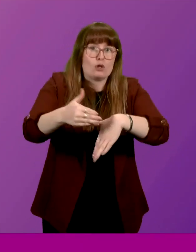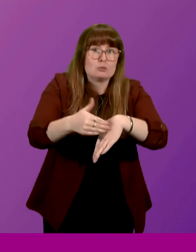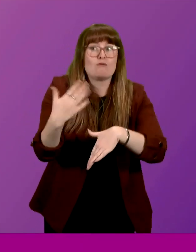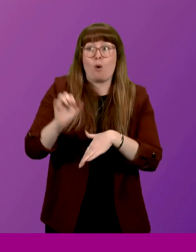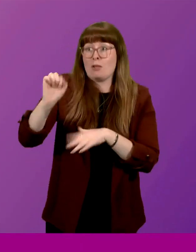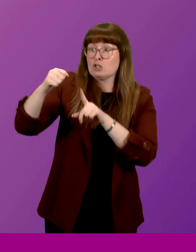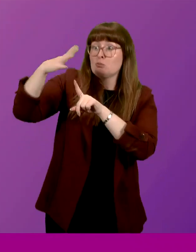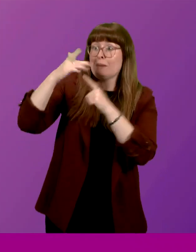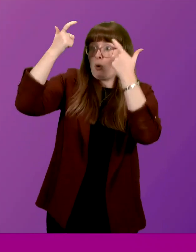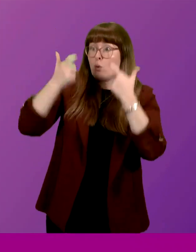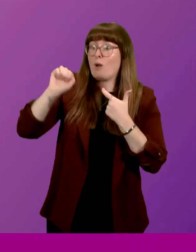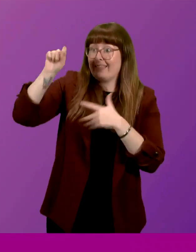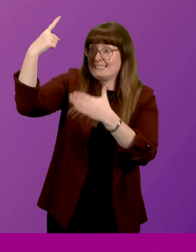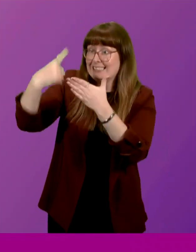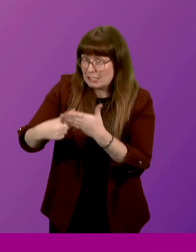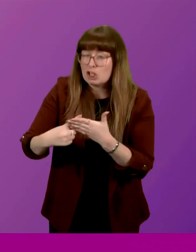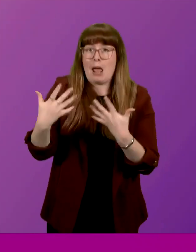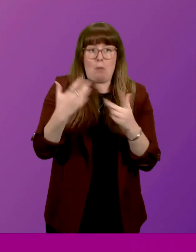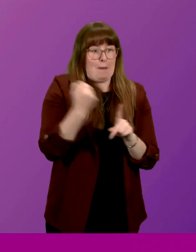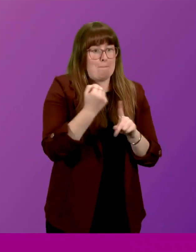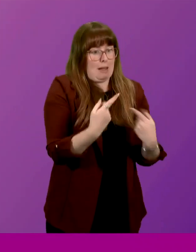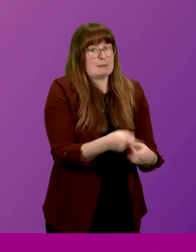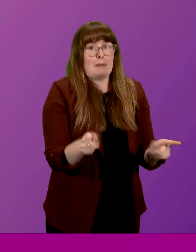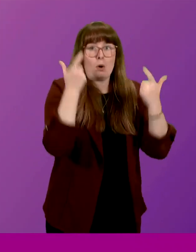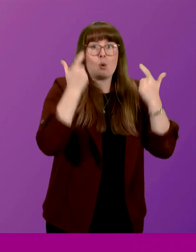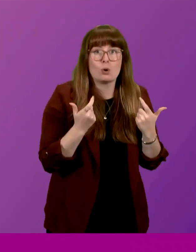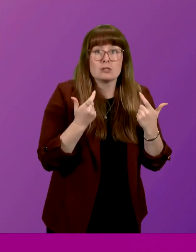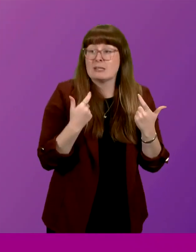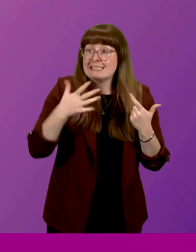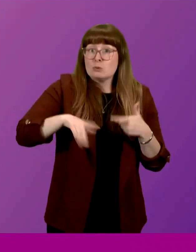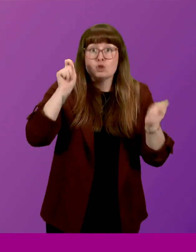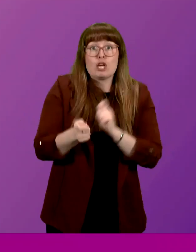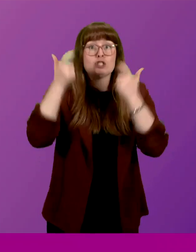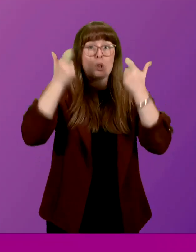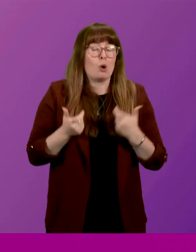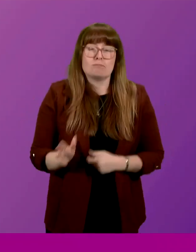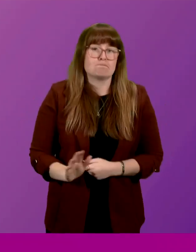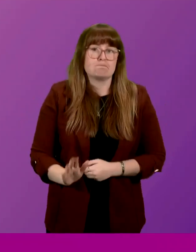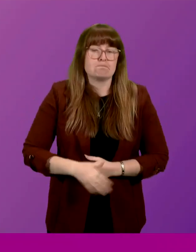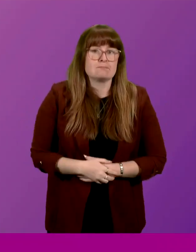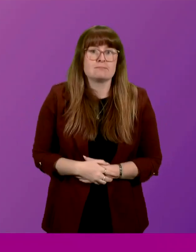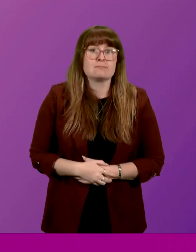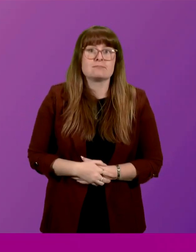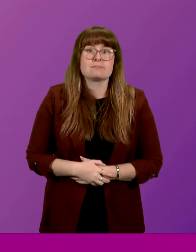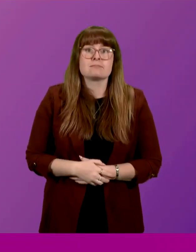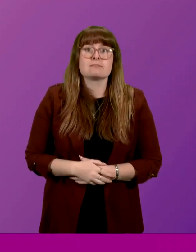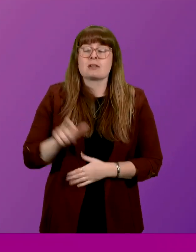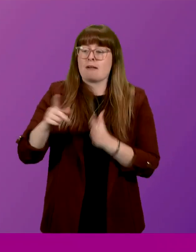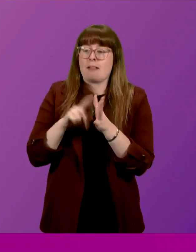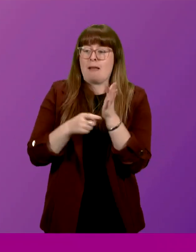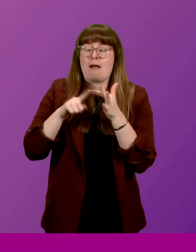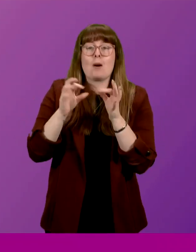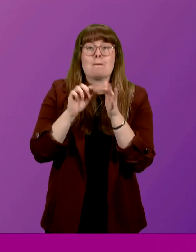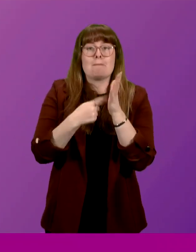Court judgment, but there is no requirement for us to change the law in these matters. Claire Baker. Thank you,